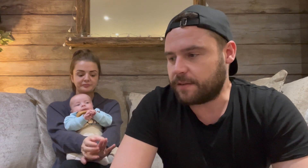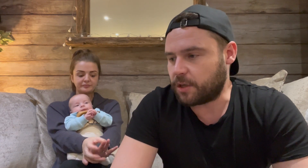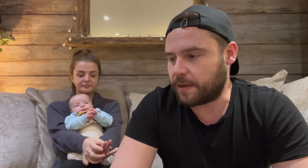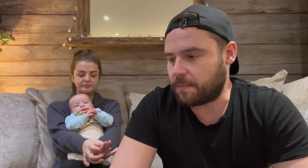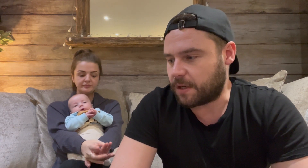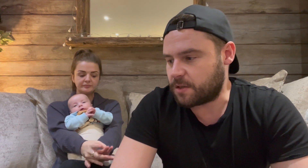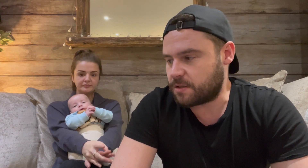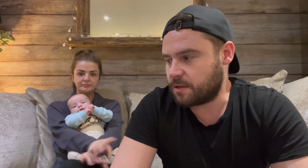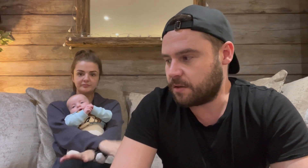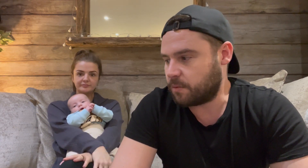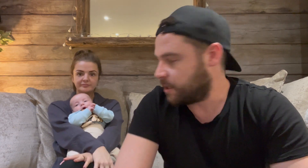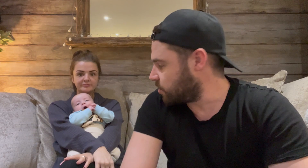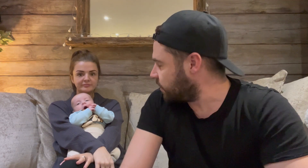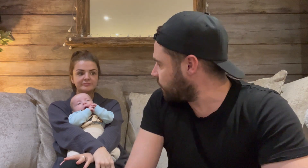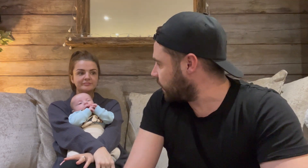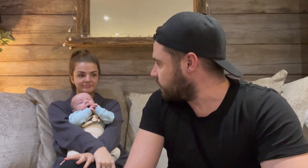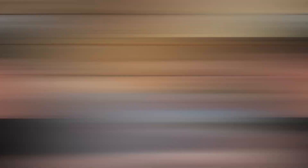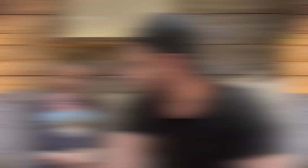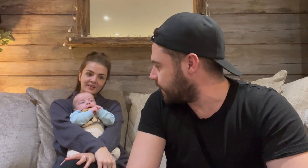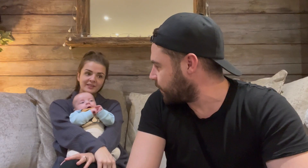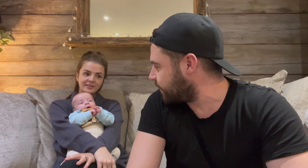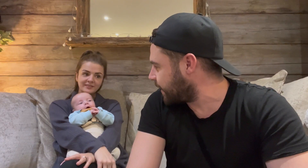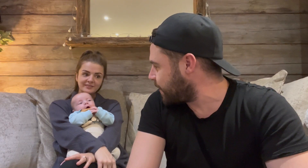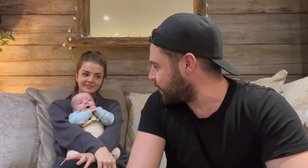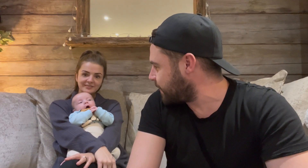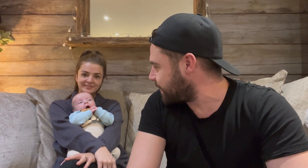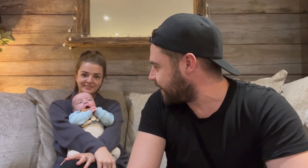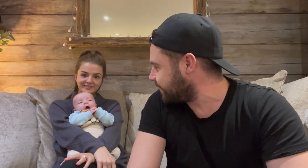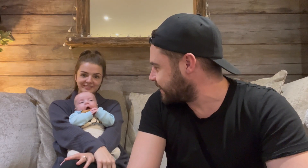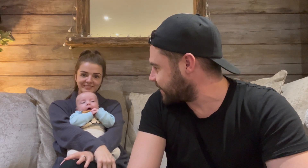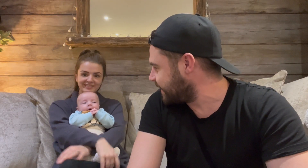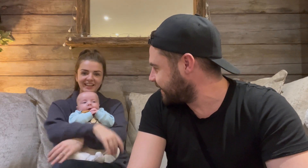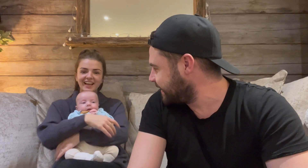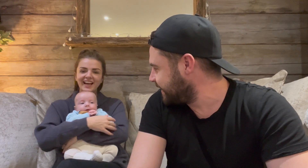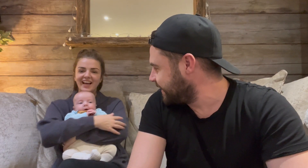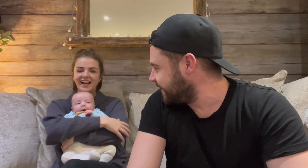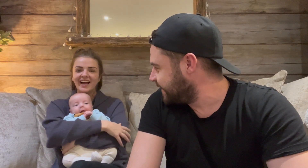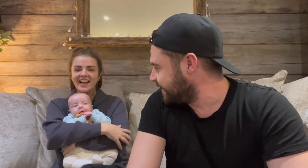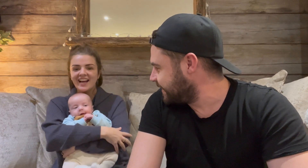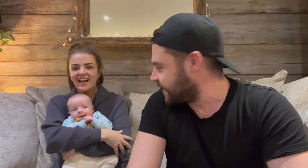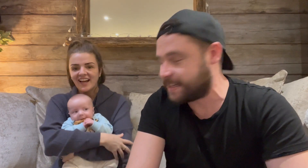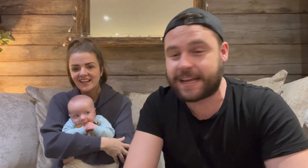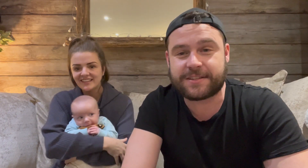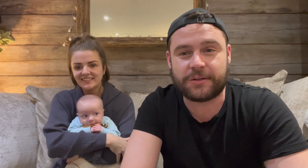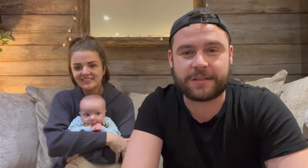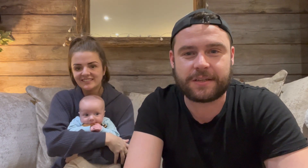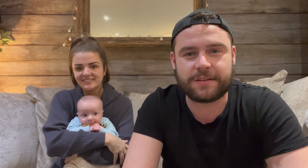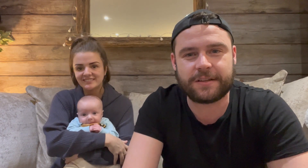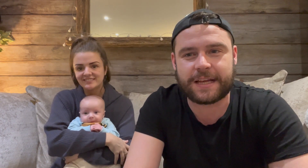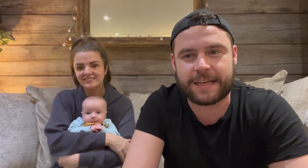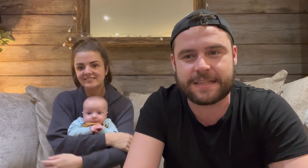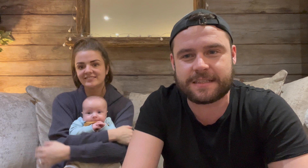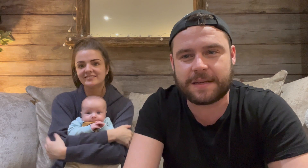doing it because we enjoy doing it, and hopefully Albert will be a part of it as well. As he gets older, you'll kind of get to see him